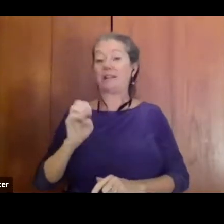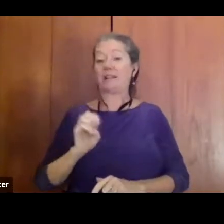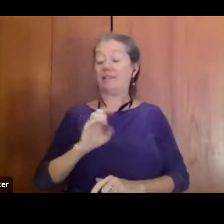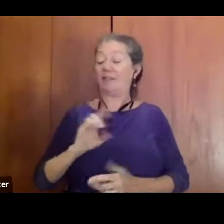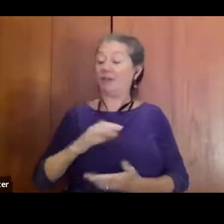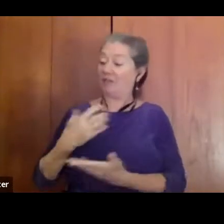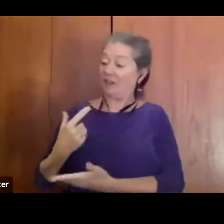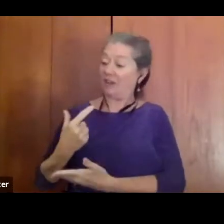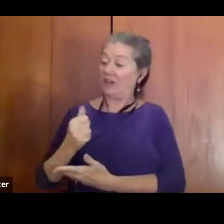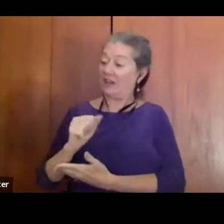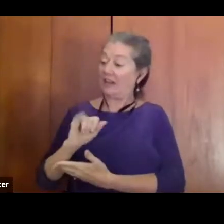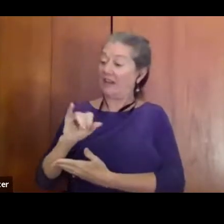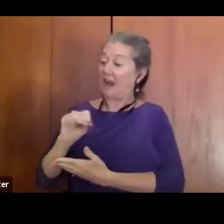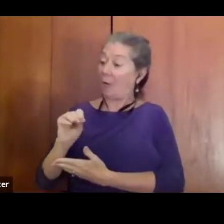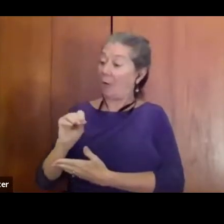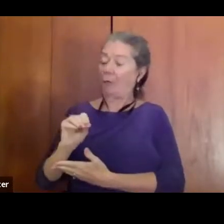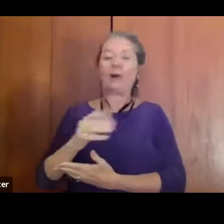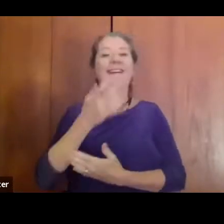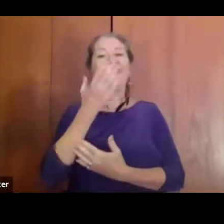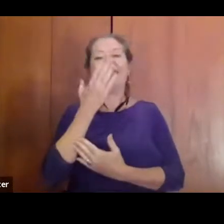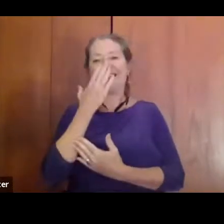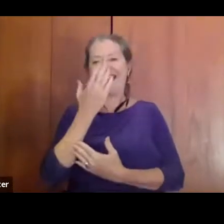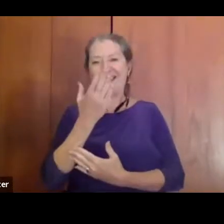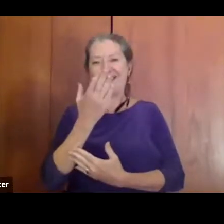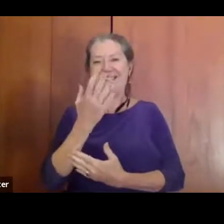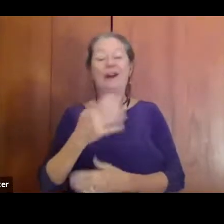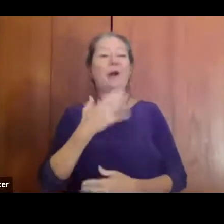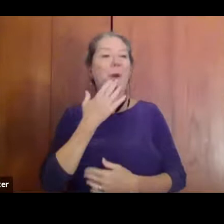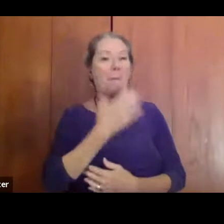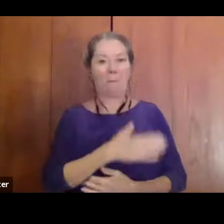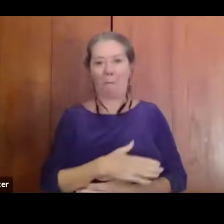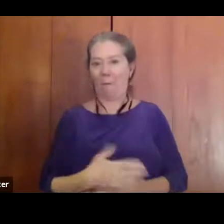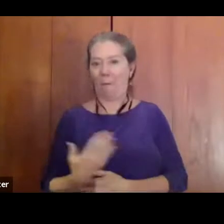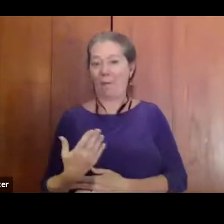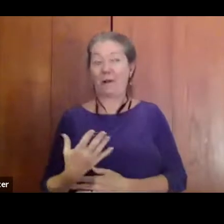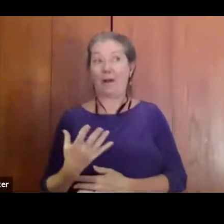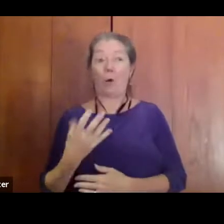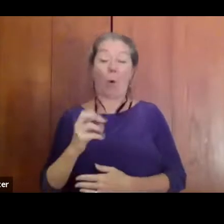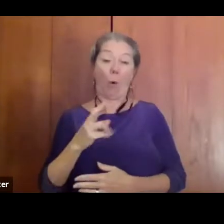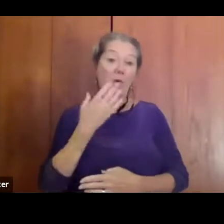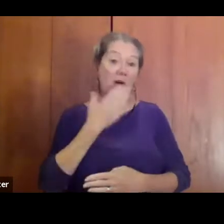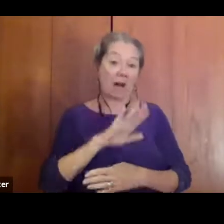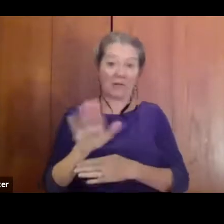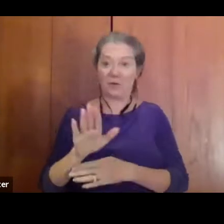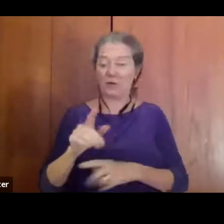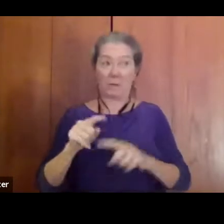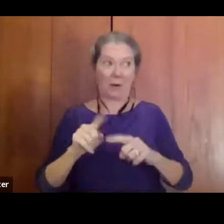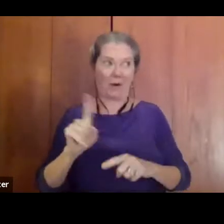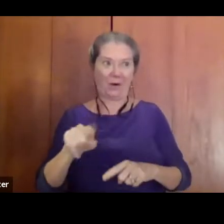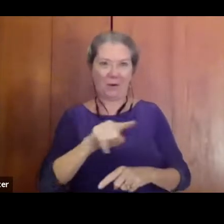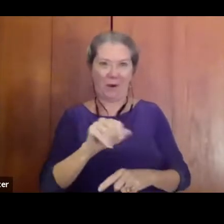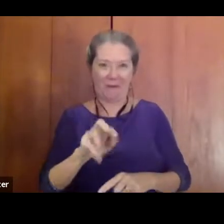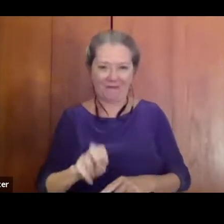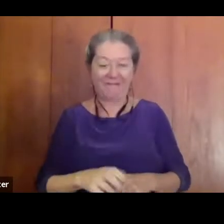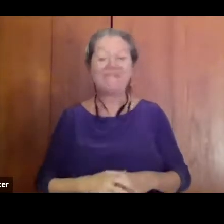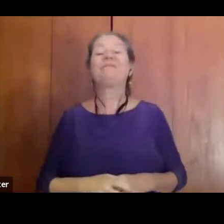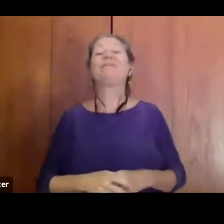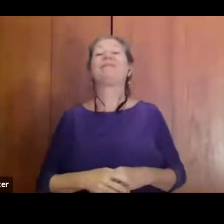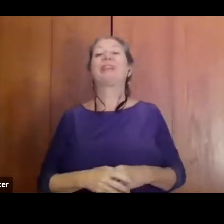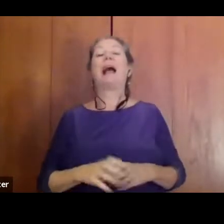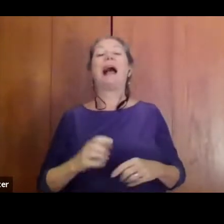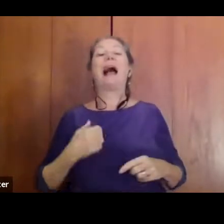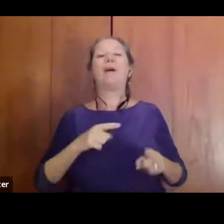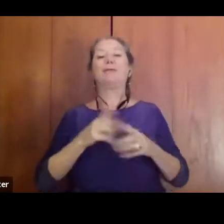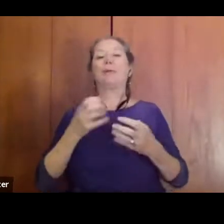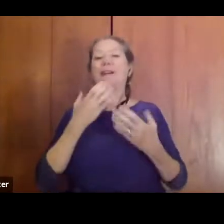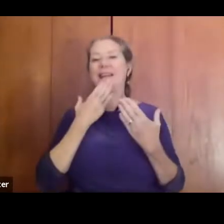Thank you. Good morning or good afternoon, wherever you are. I also would like to thank